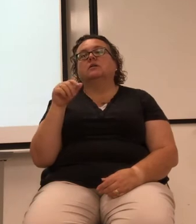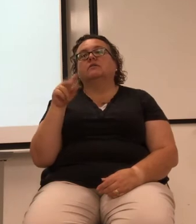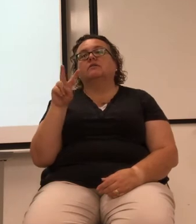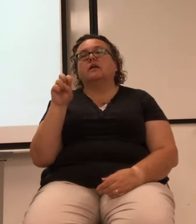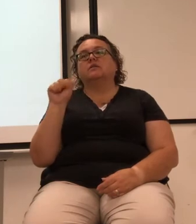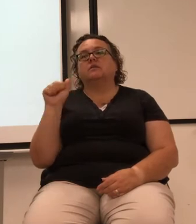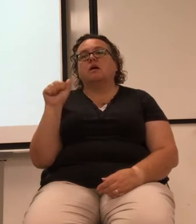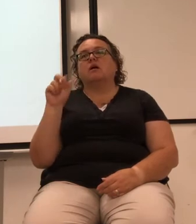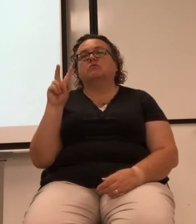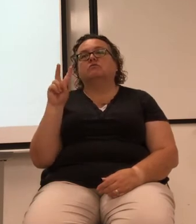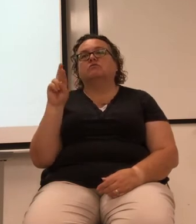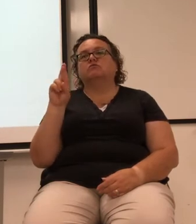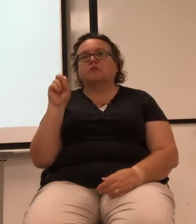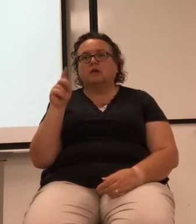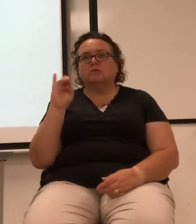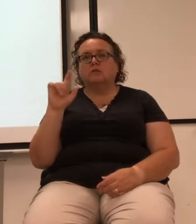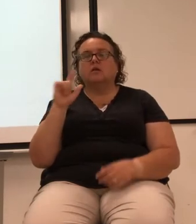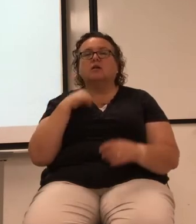stays red.